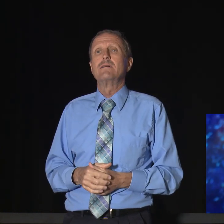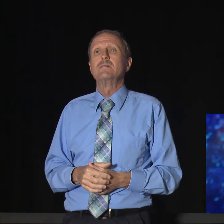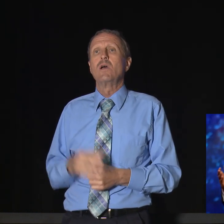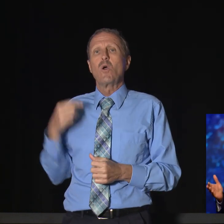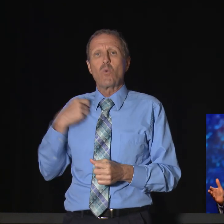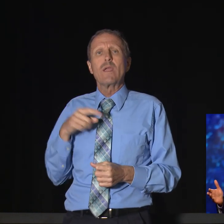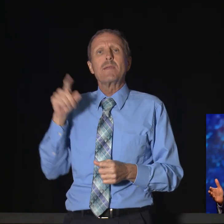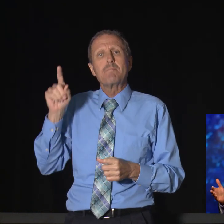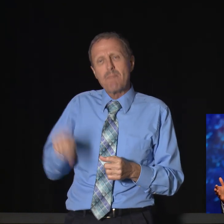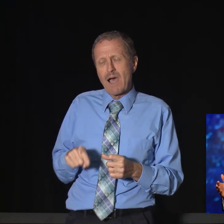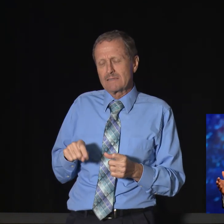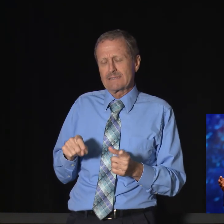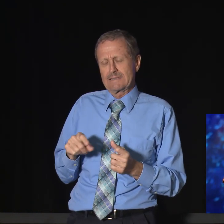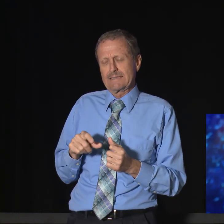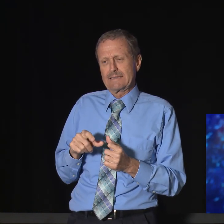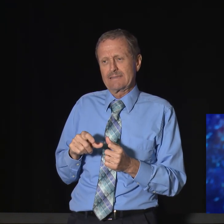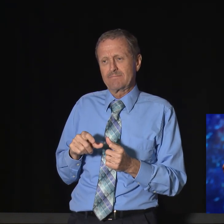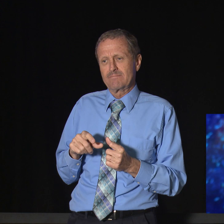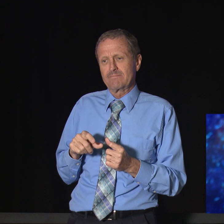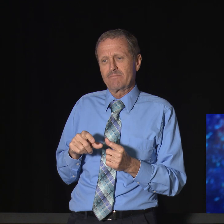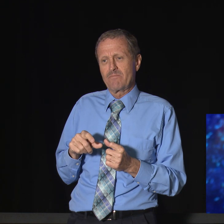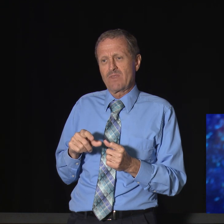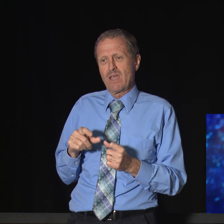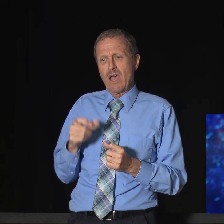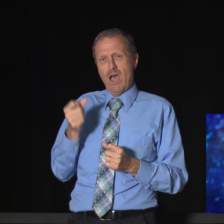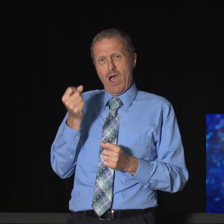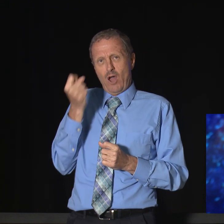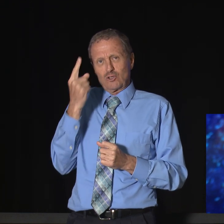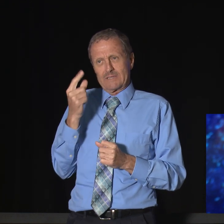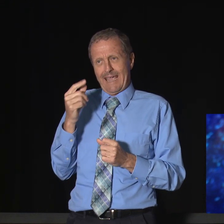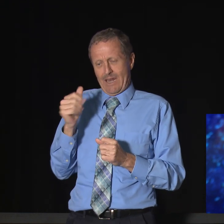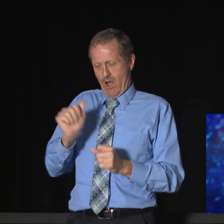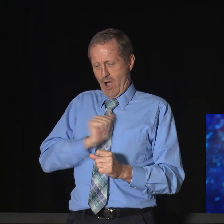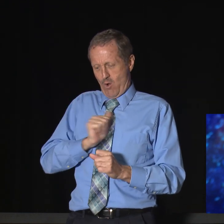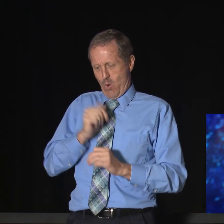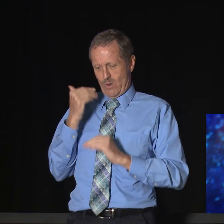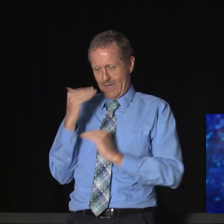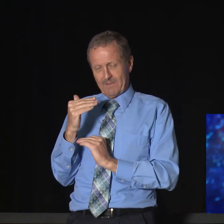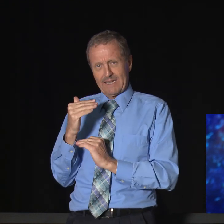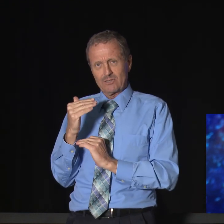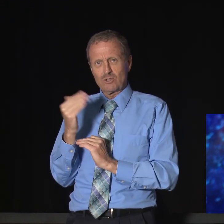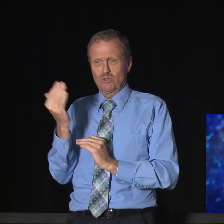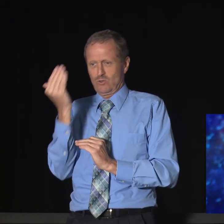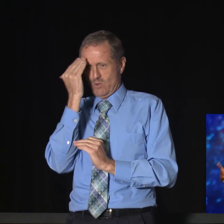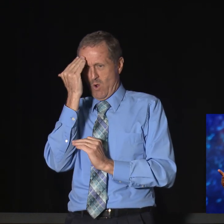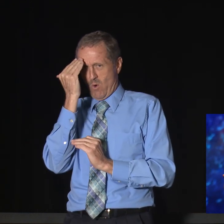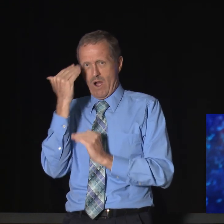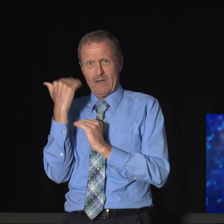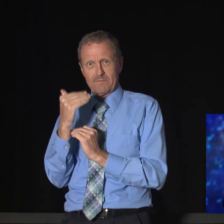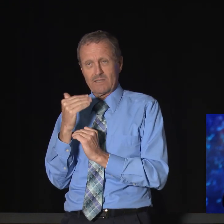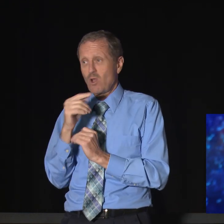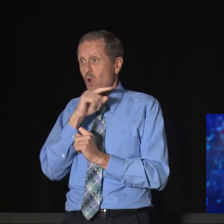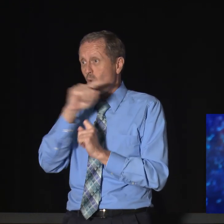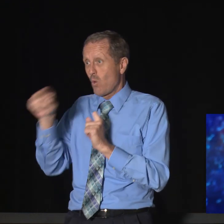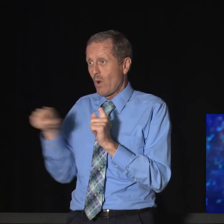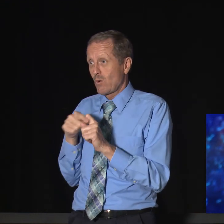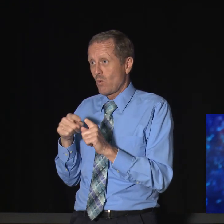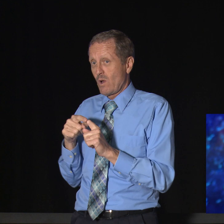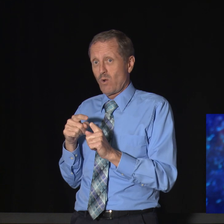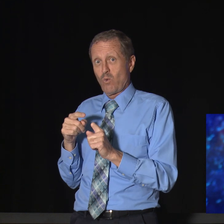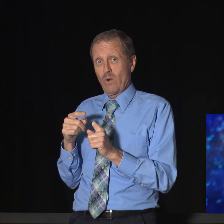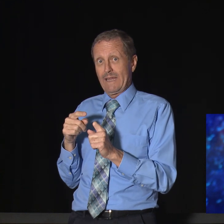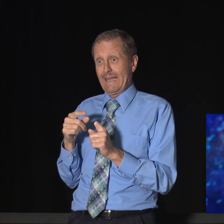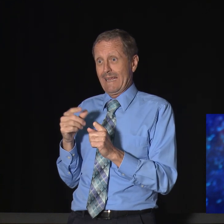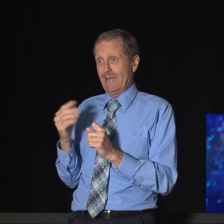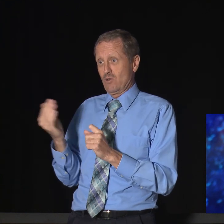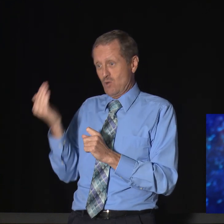We must acknowledge our own limitations. We must know our limitations, because when we are aware, when we